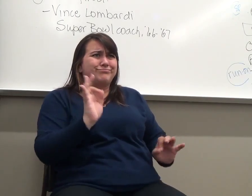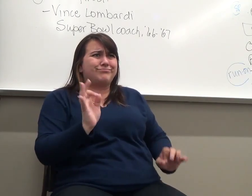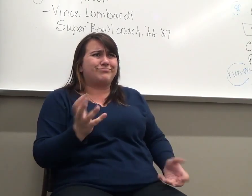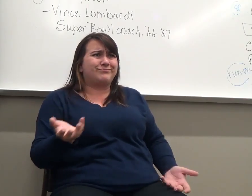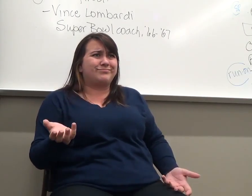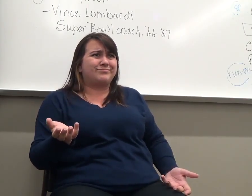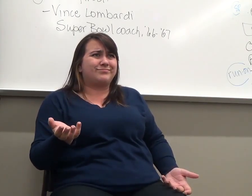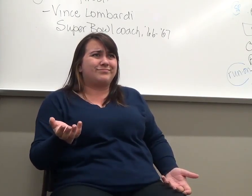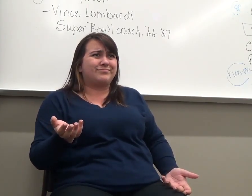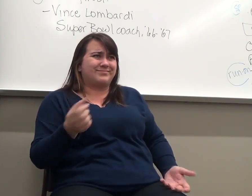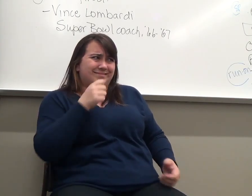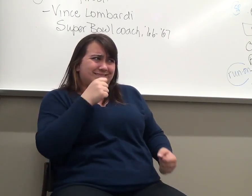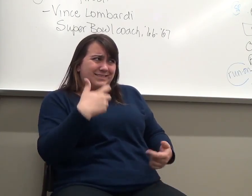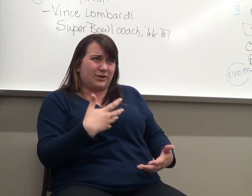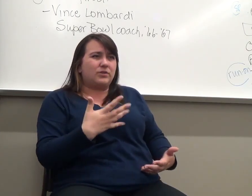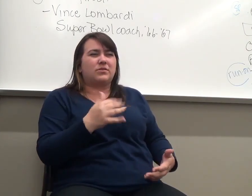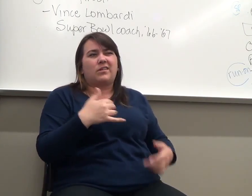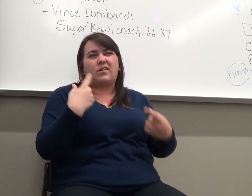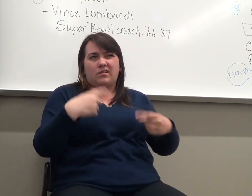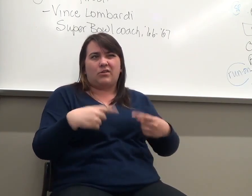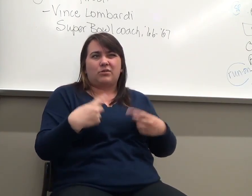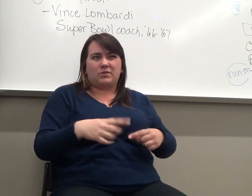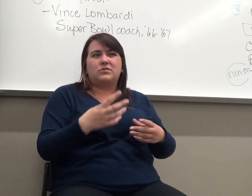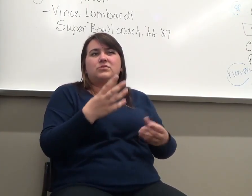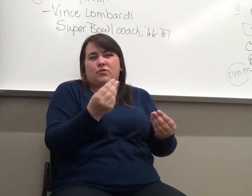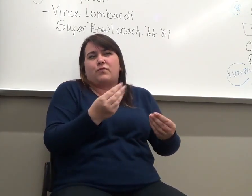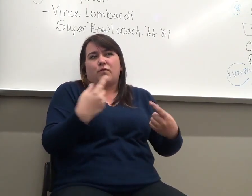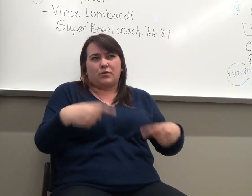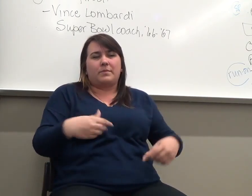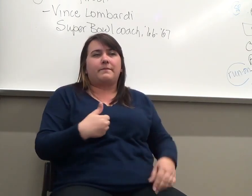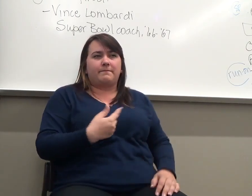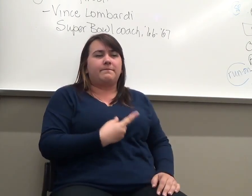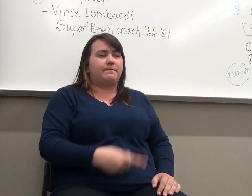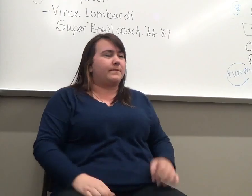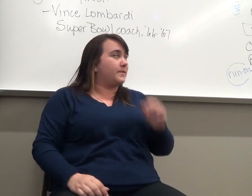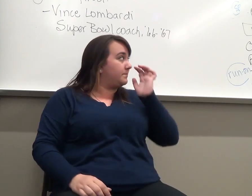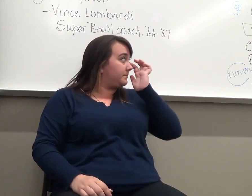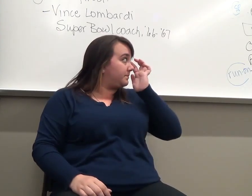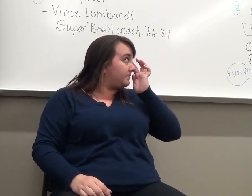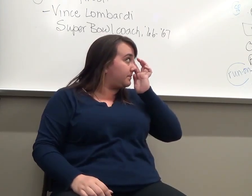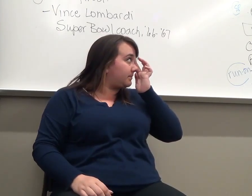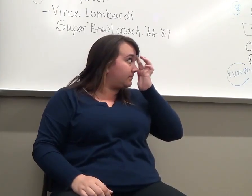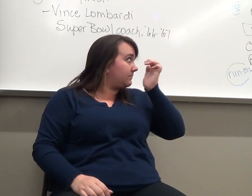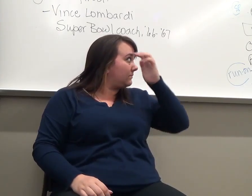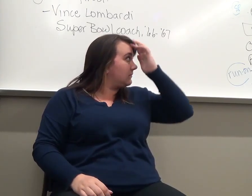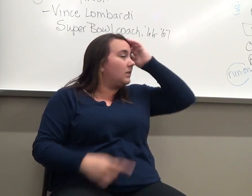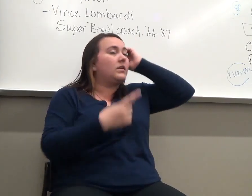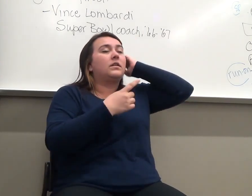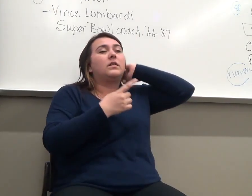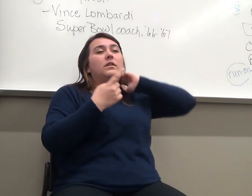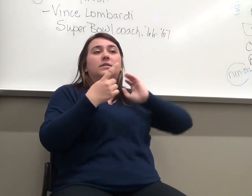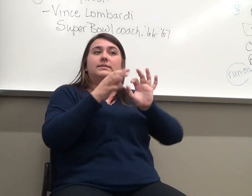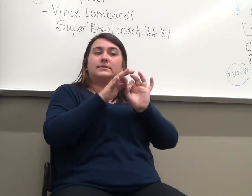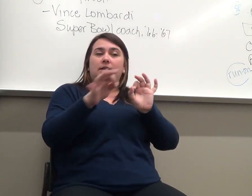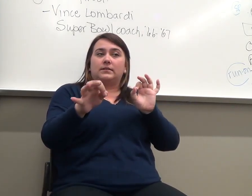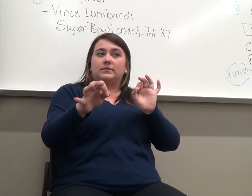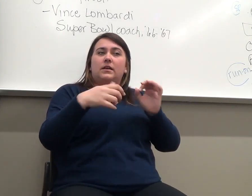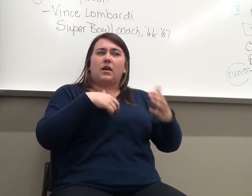like, and we looked at, most of you are gonna have these at the top, and that's fine. But if you